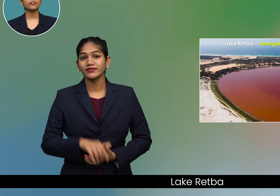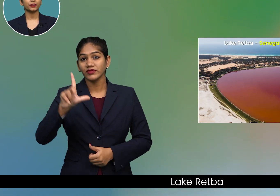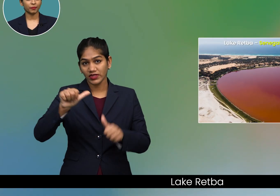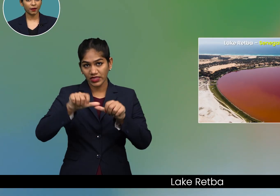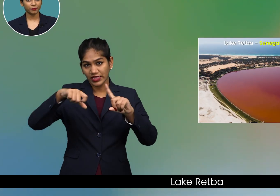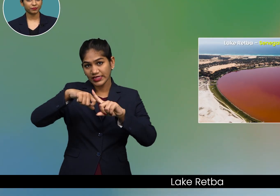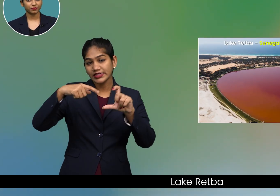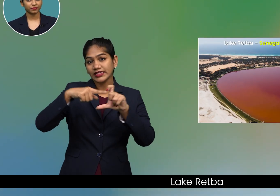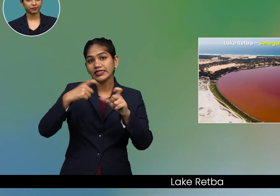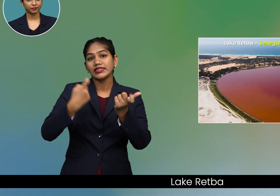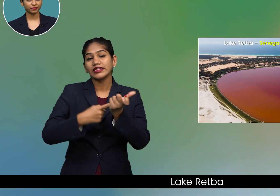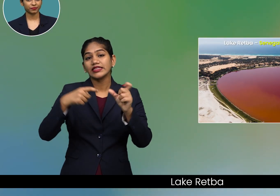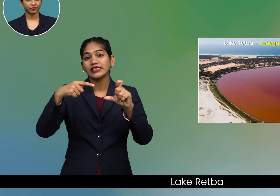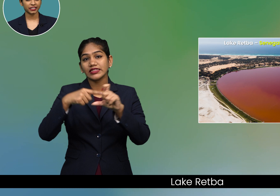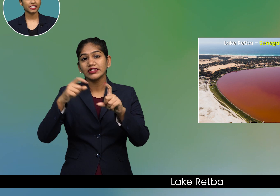Lake Redba,